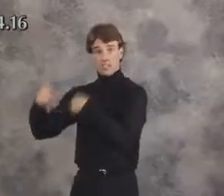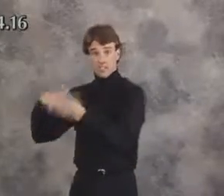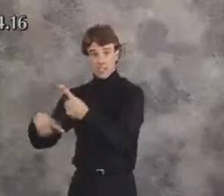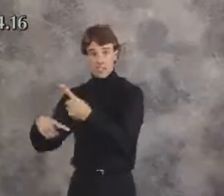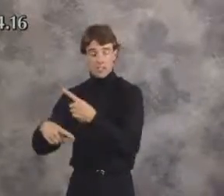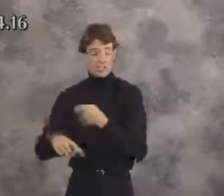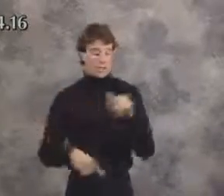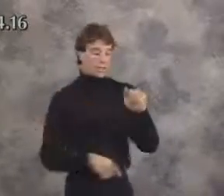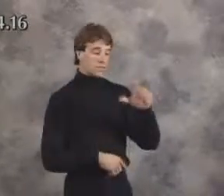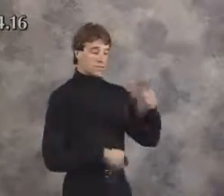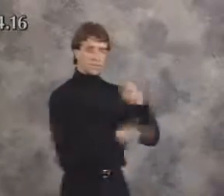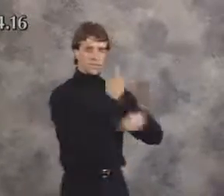not the same.